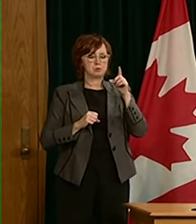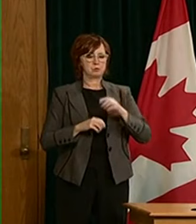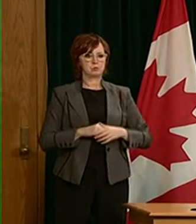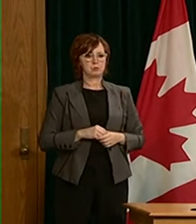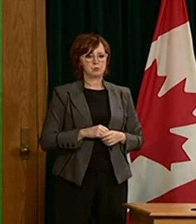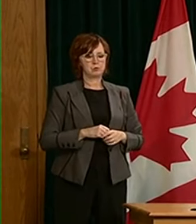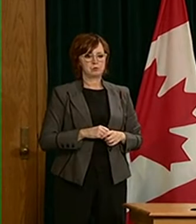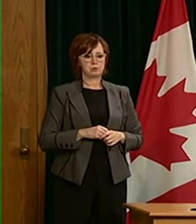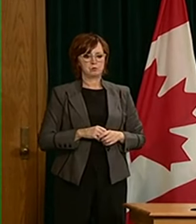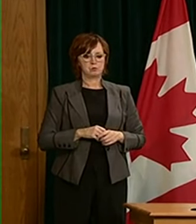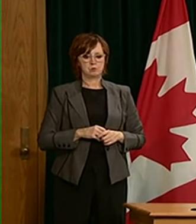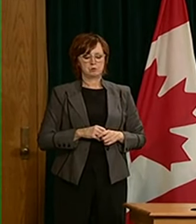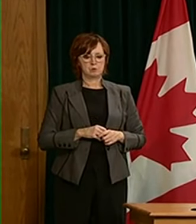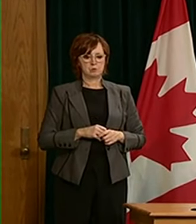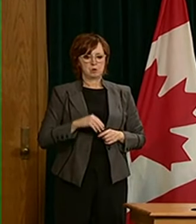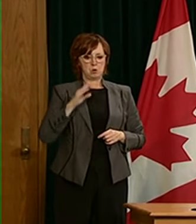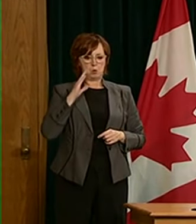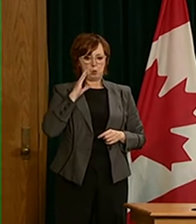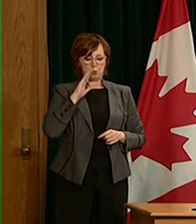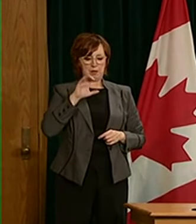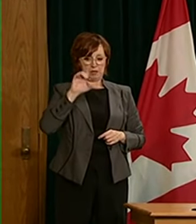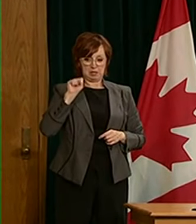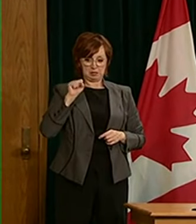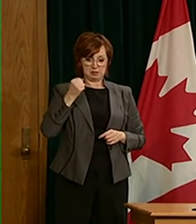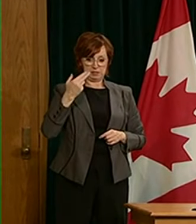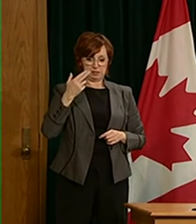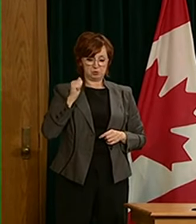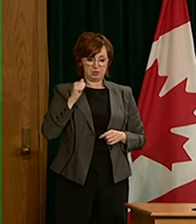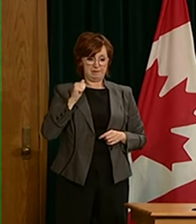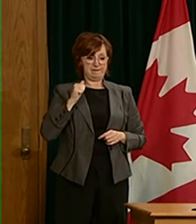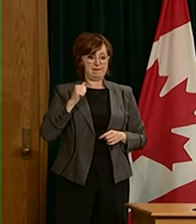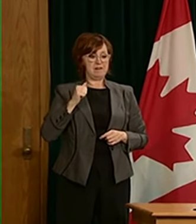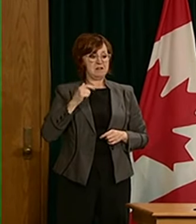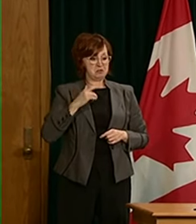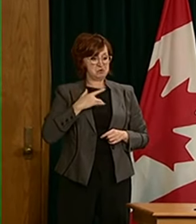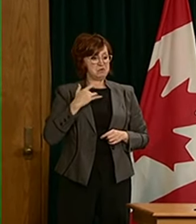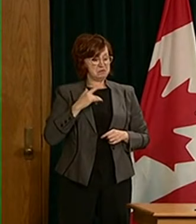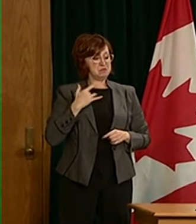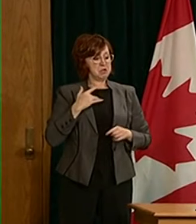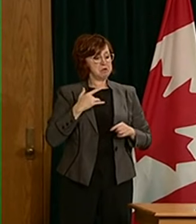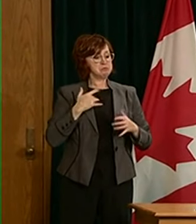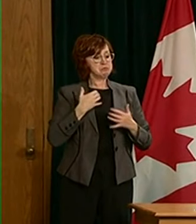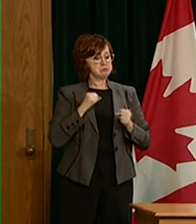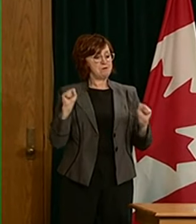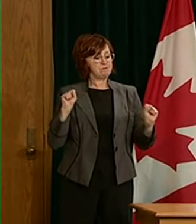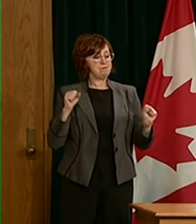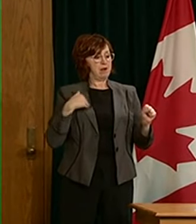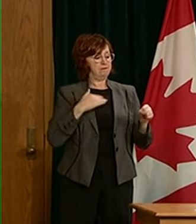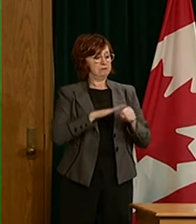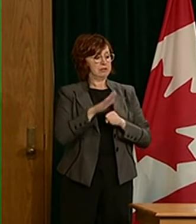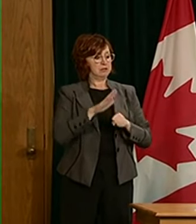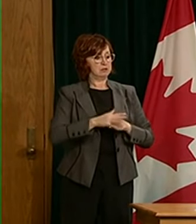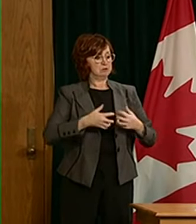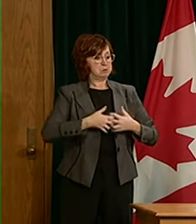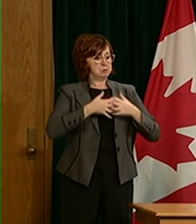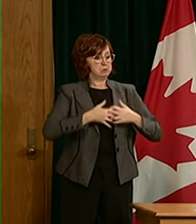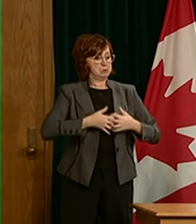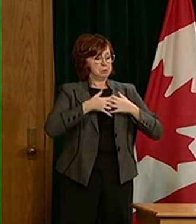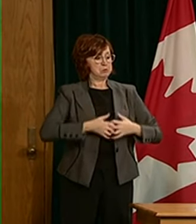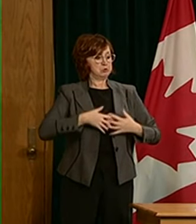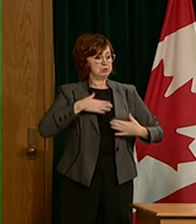SHA is that we'll get the needed ventilators to fill that capacity, and you said that you're expecting them in the next